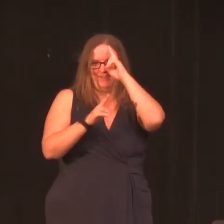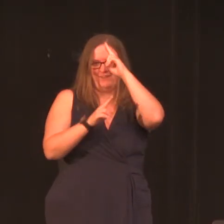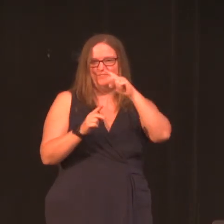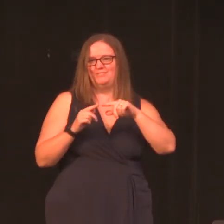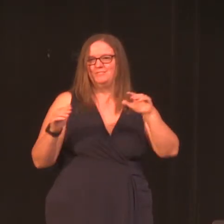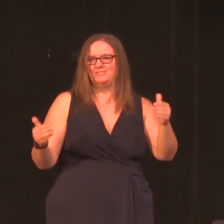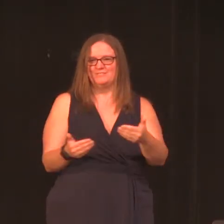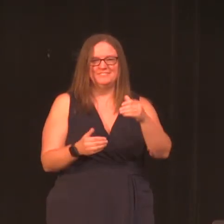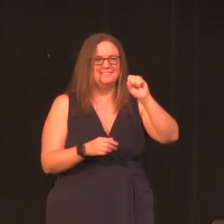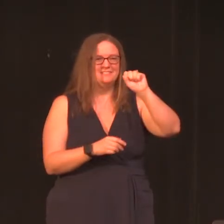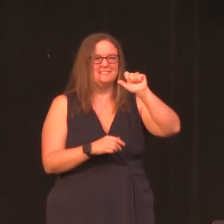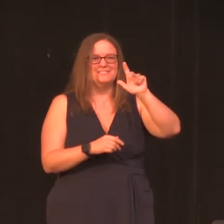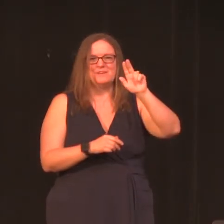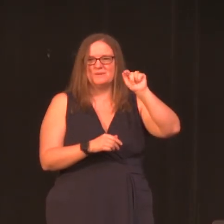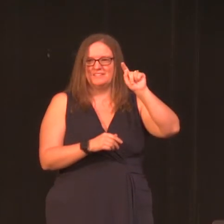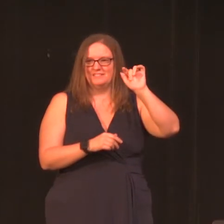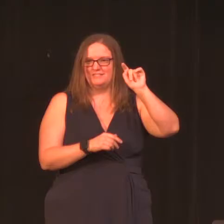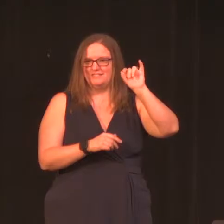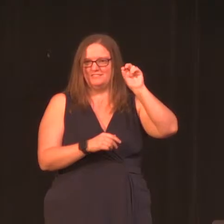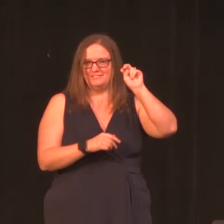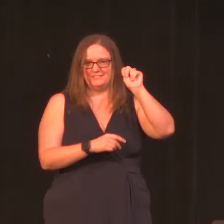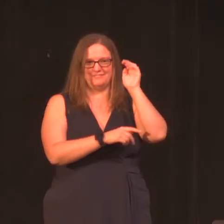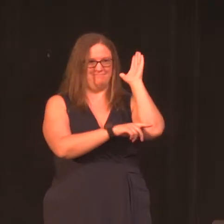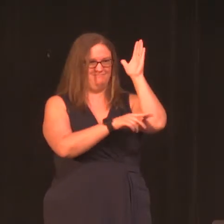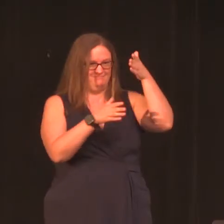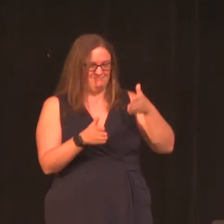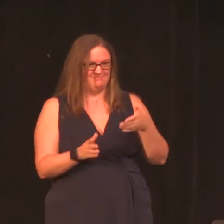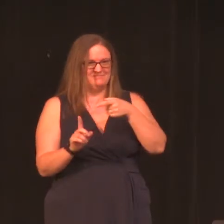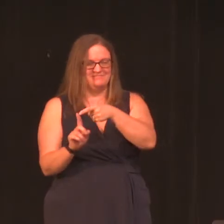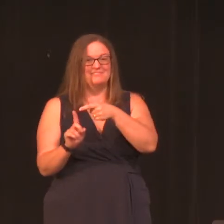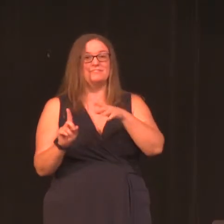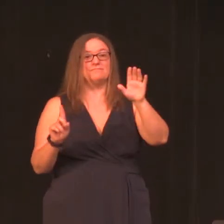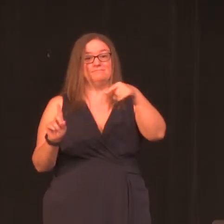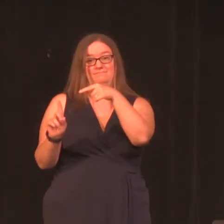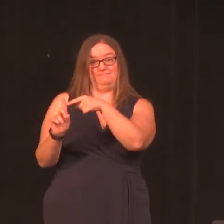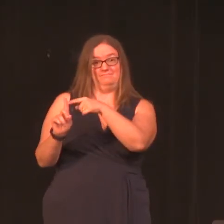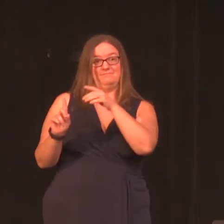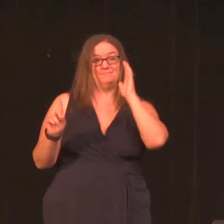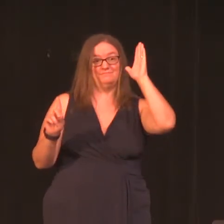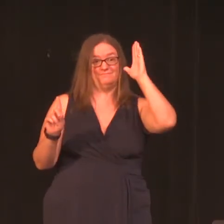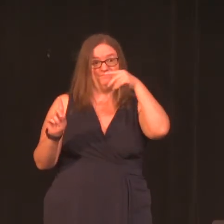at PDSD. It is my honor tonight to introduce our salutatorian.